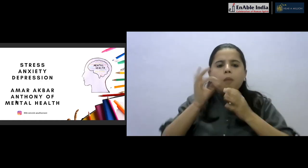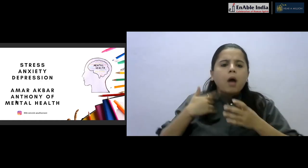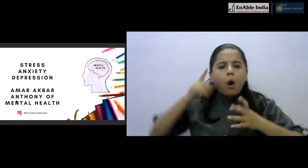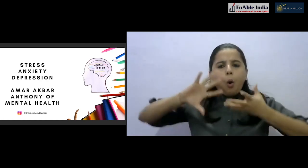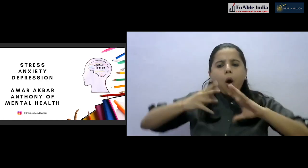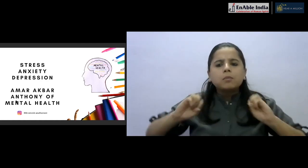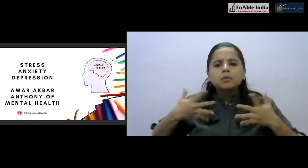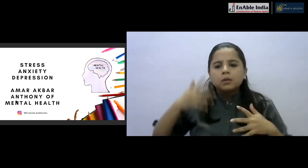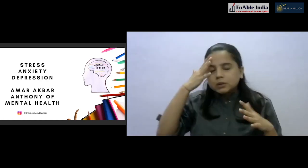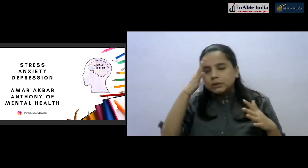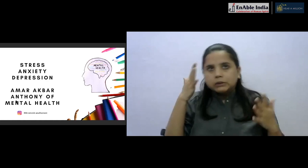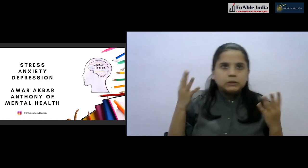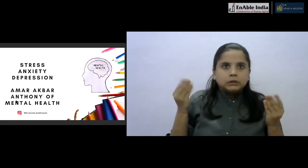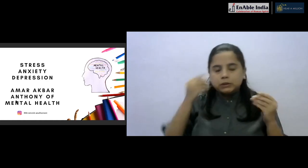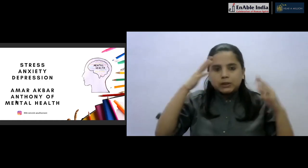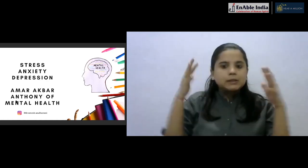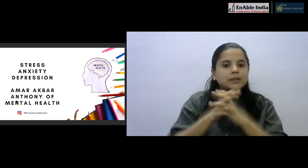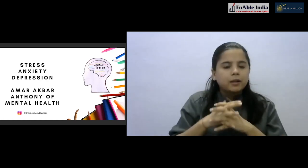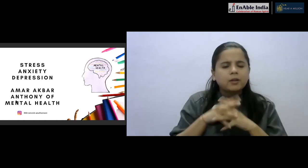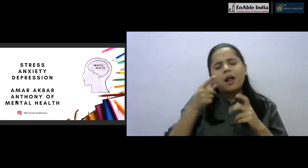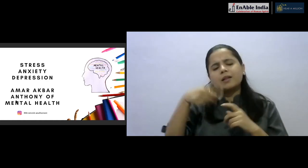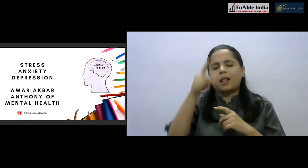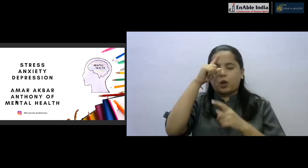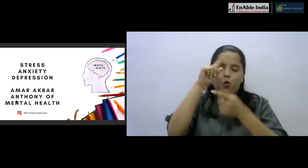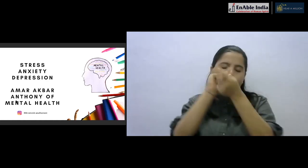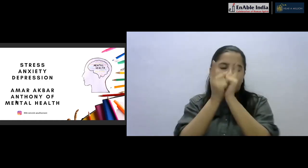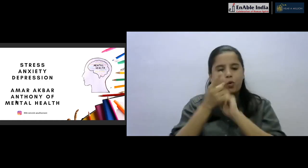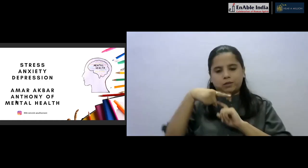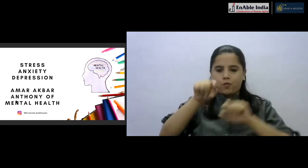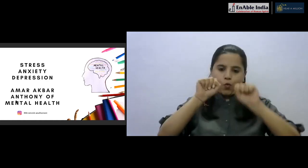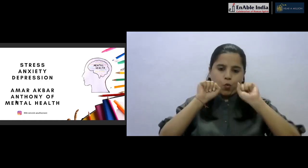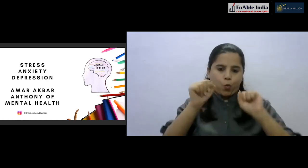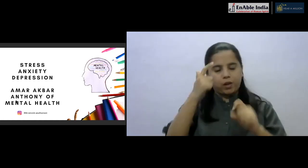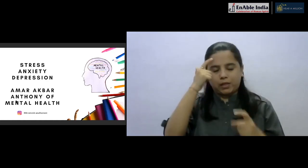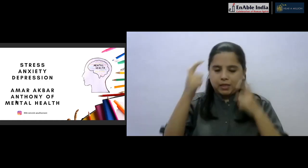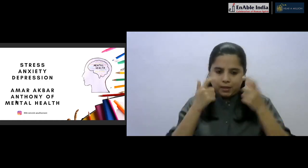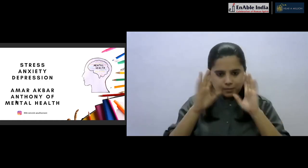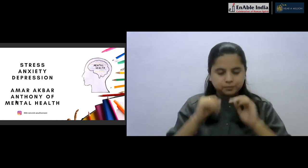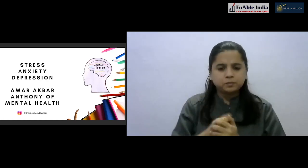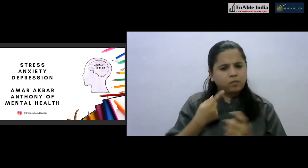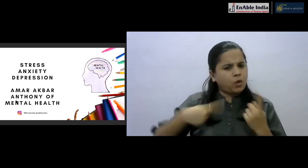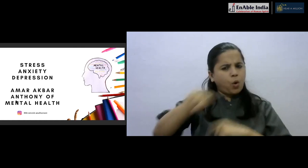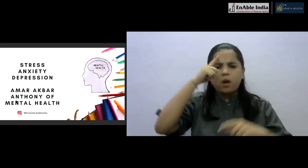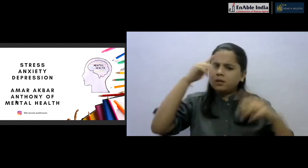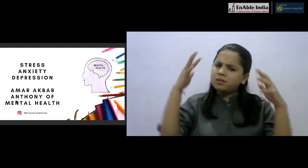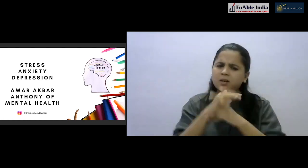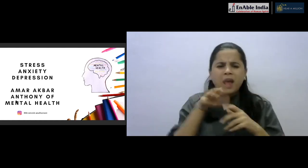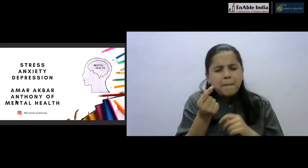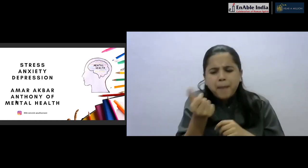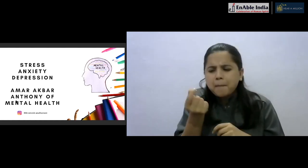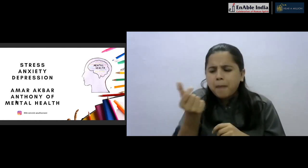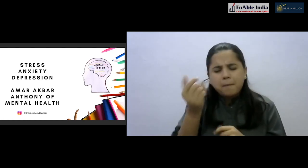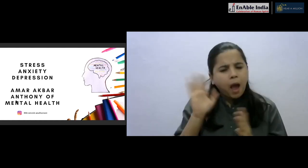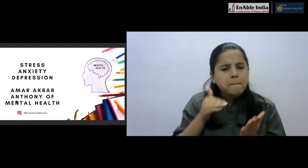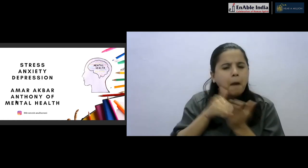Now, if you think about it logically, if you think about it logically, we all get stressed about things